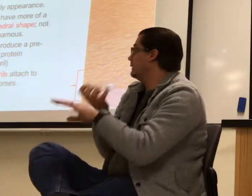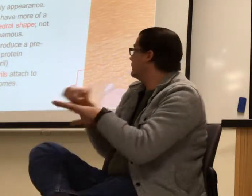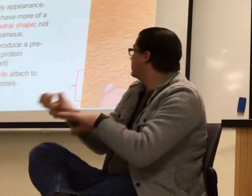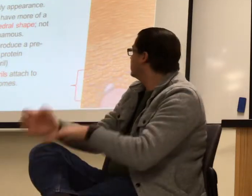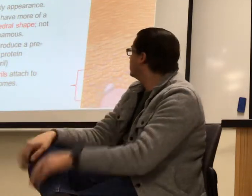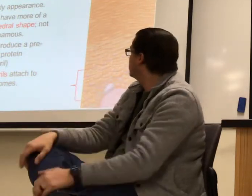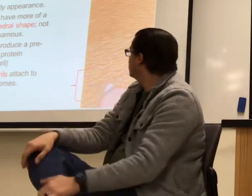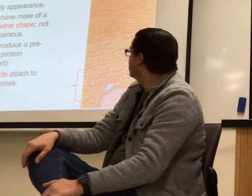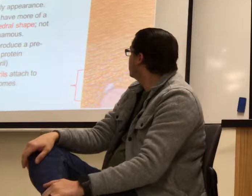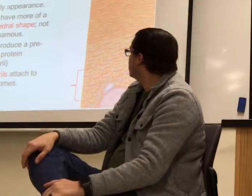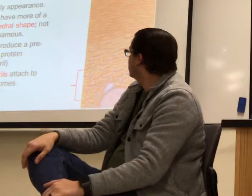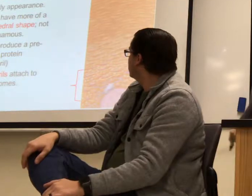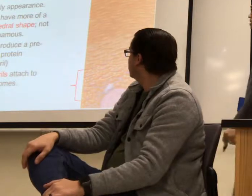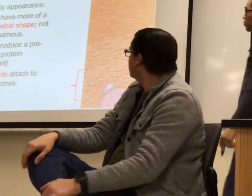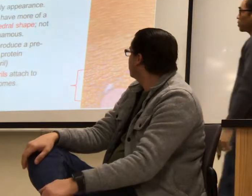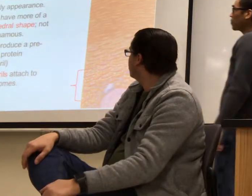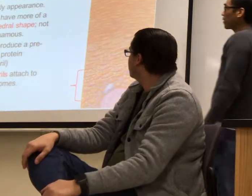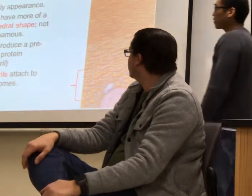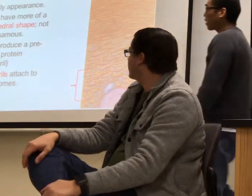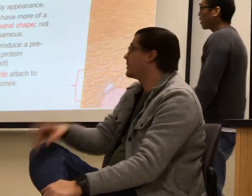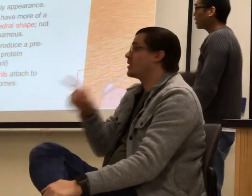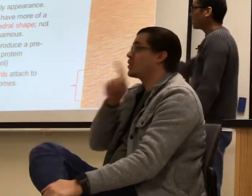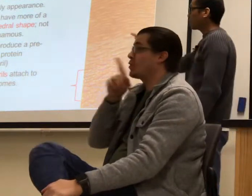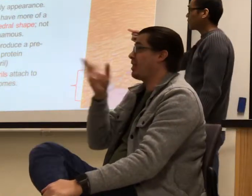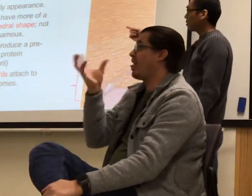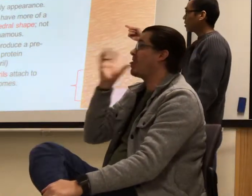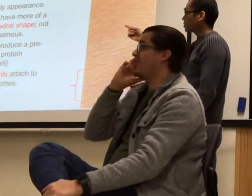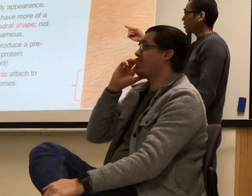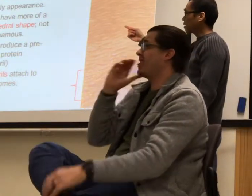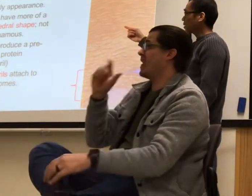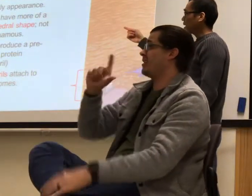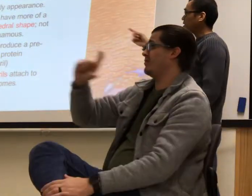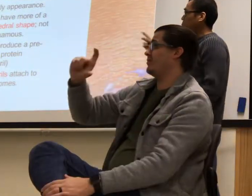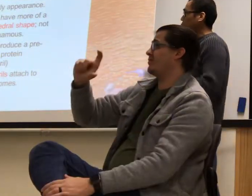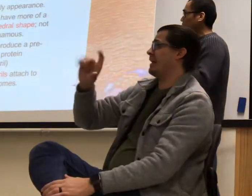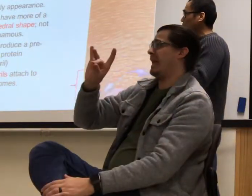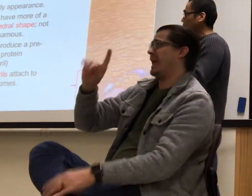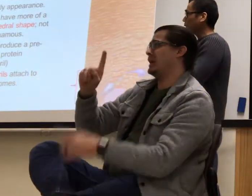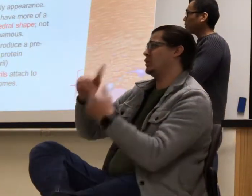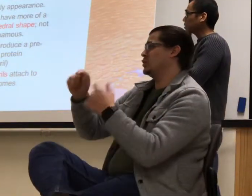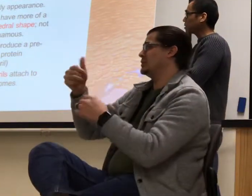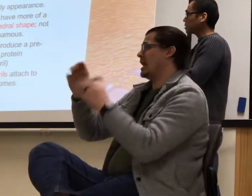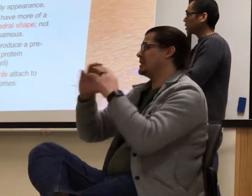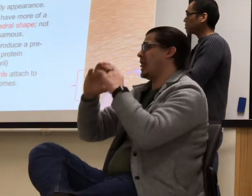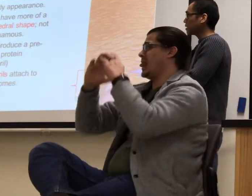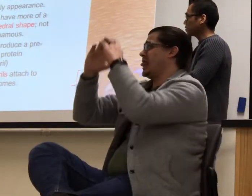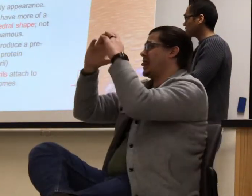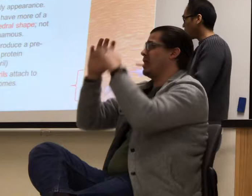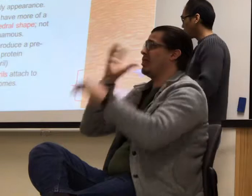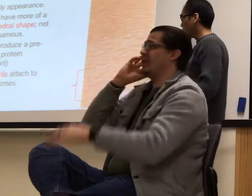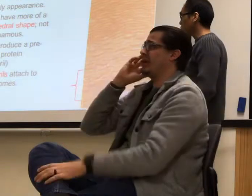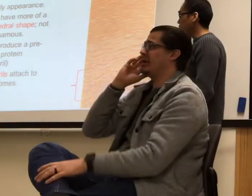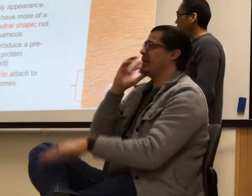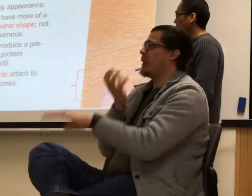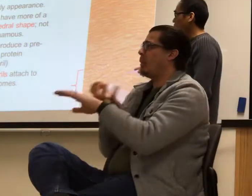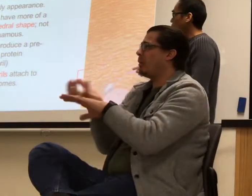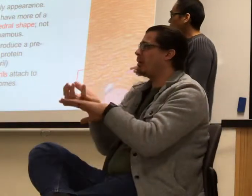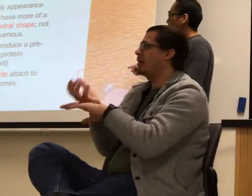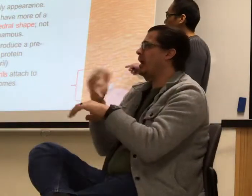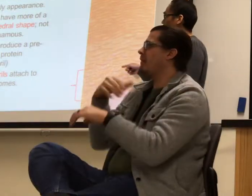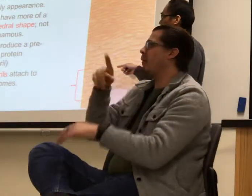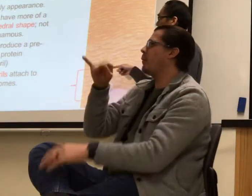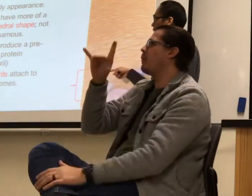Let me read what I have on my slide. It's a pretty thick layer, 8 to 10 cell layers thick. It has a prickly appearance. The cells have this polyhedral